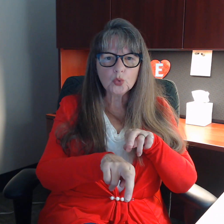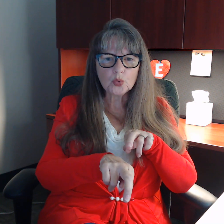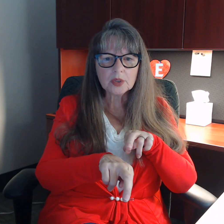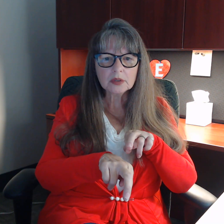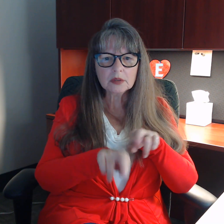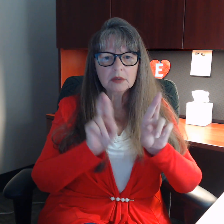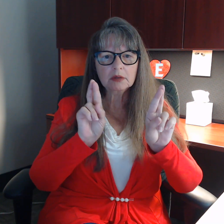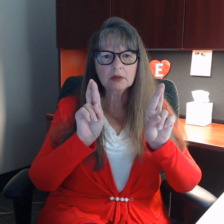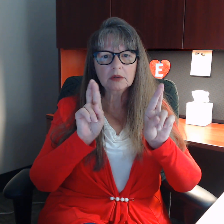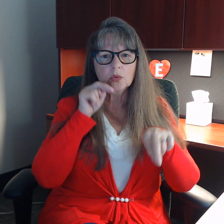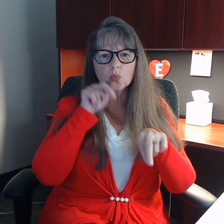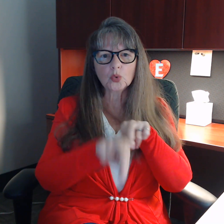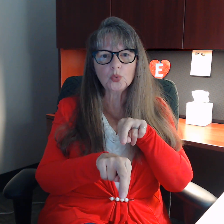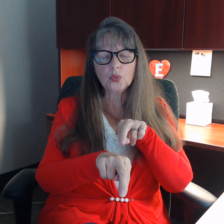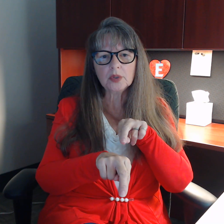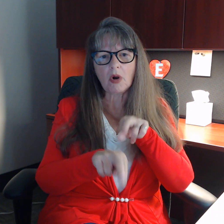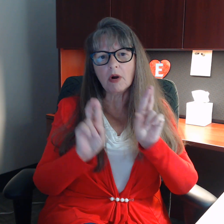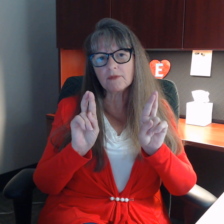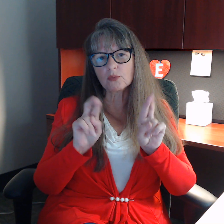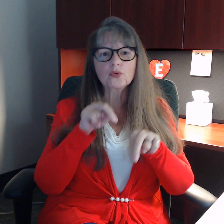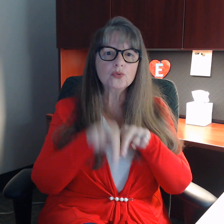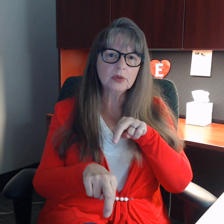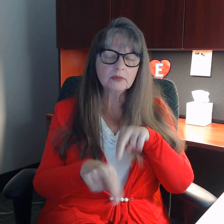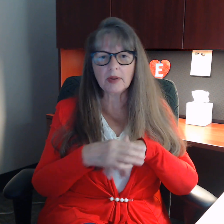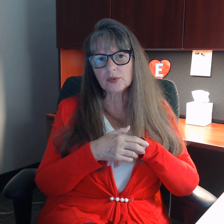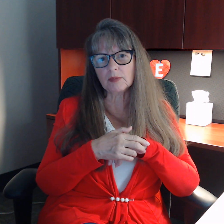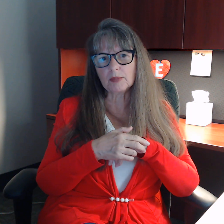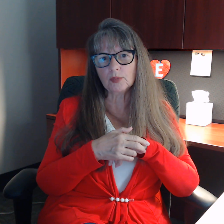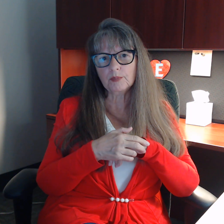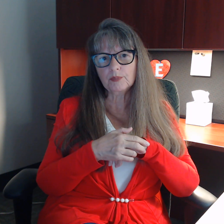rude. Rude. R for rude. Perhaps you remember.